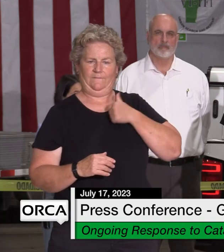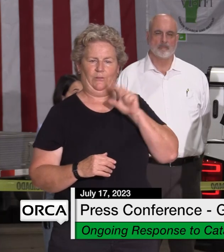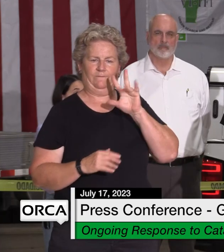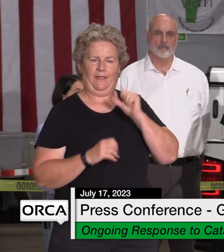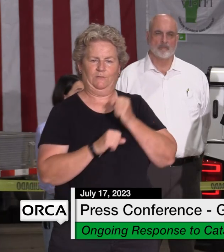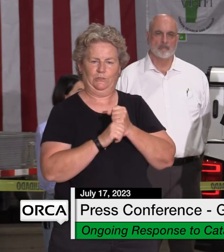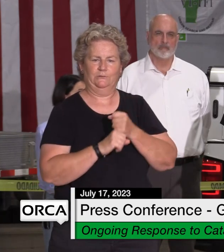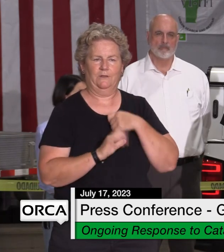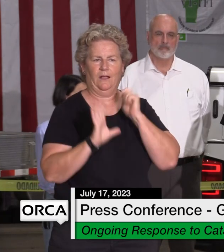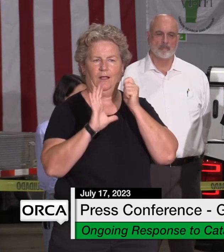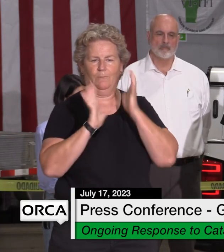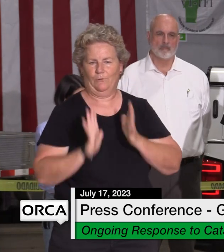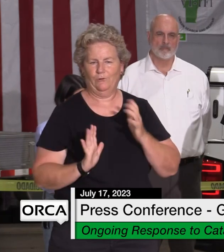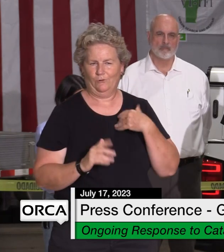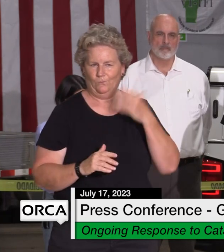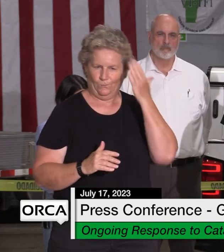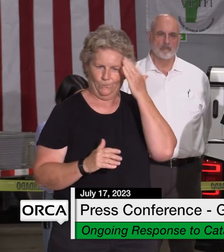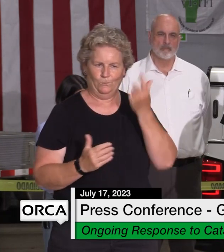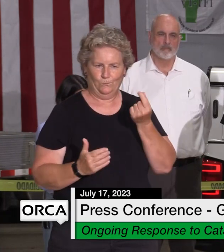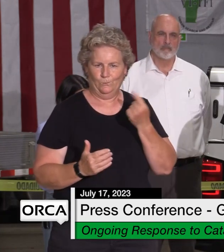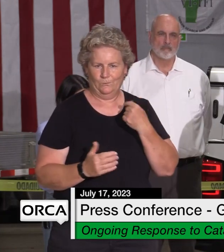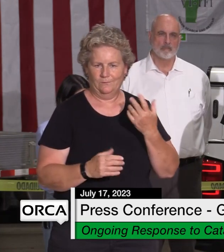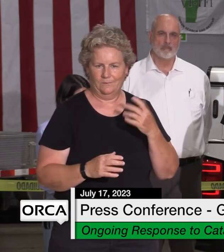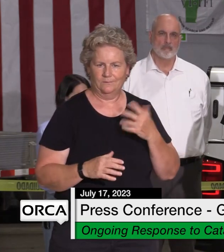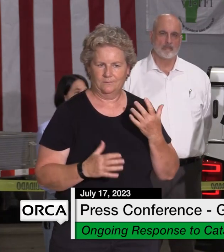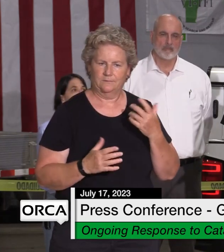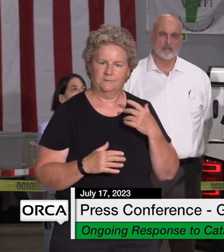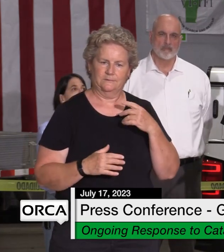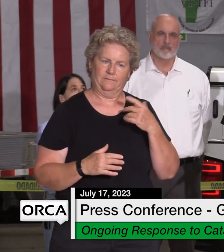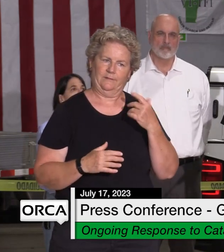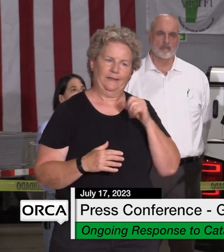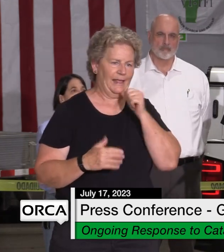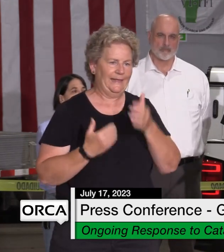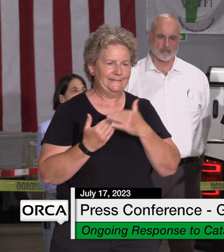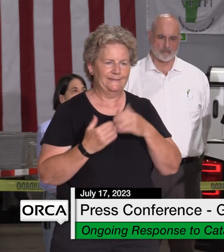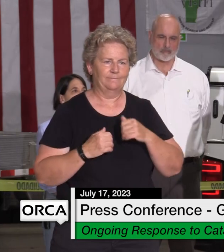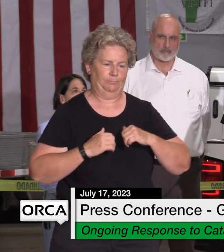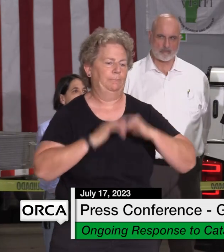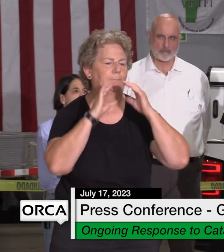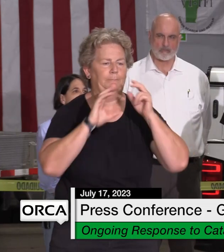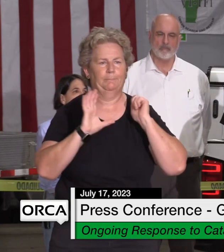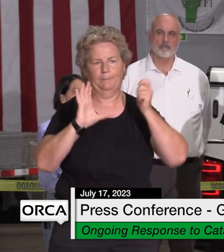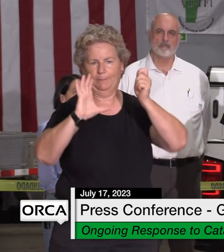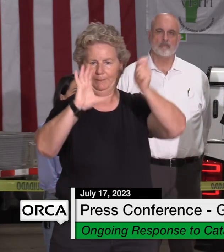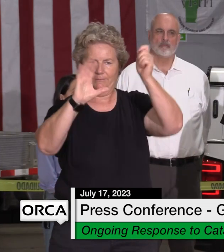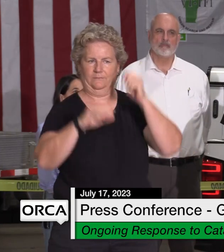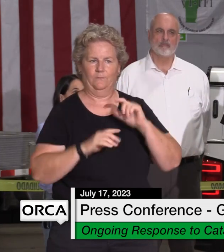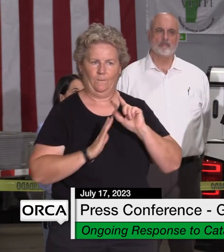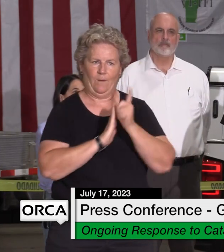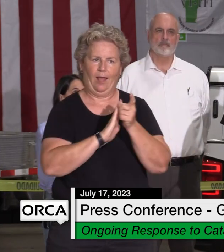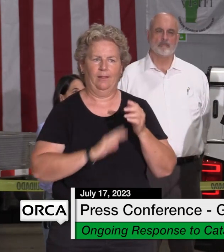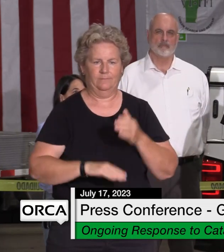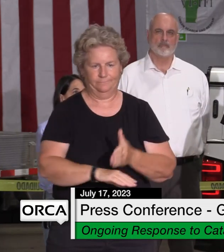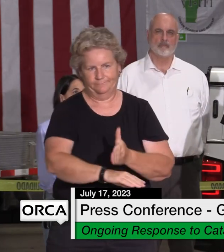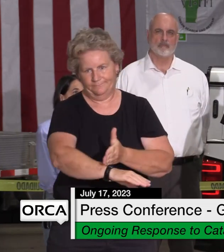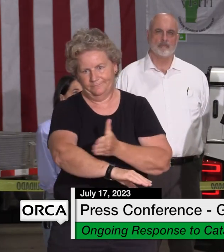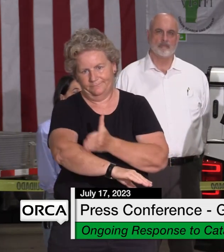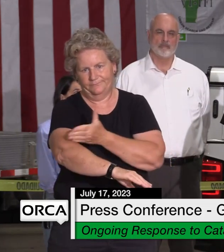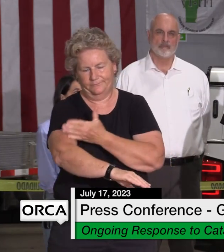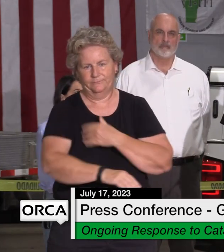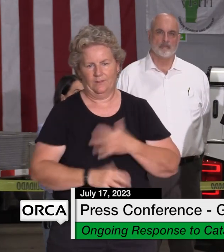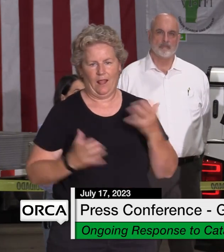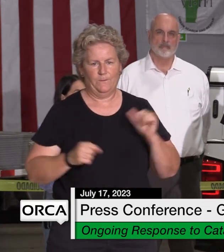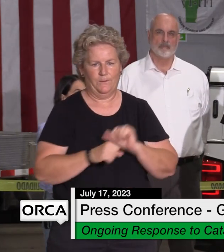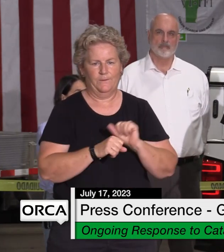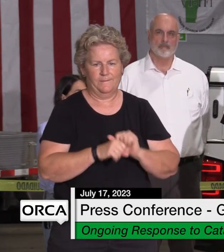roads and bridges, it will take some time. In fact, we closed out our last Irene project just